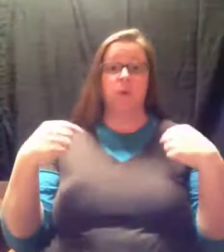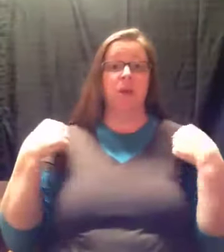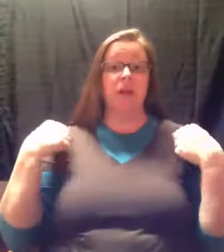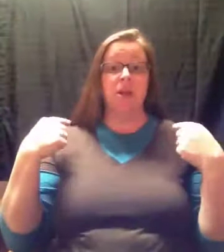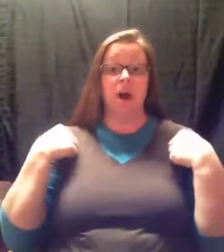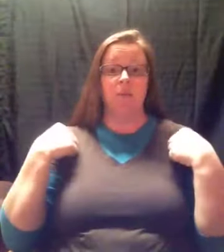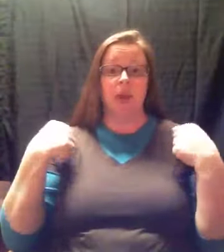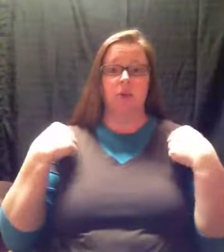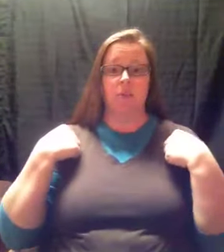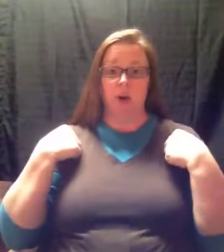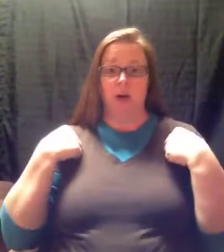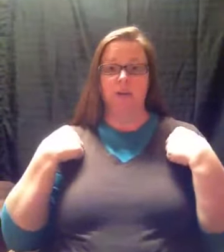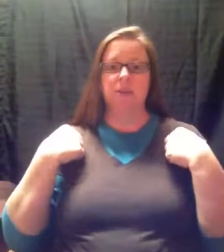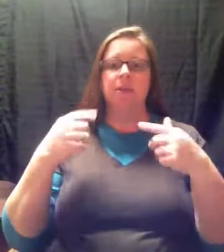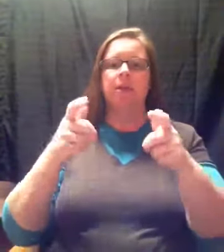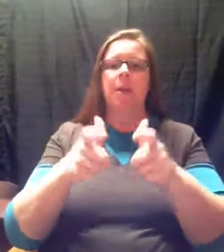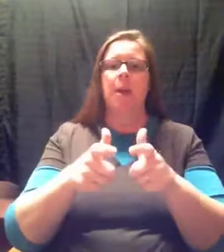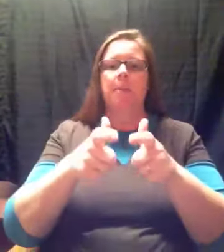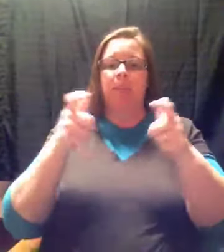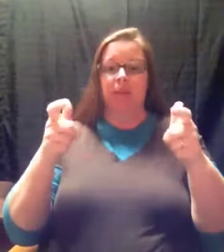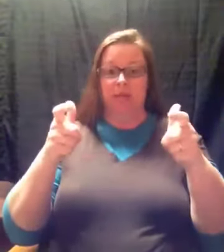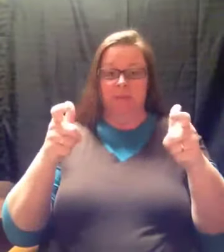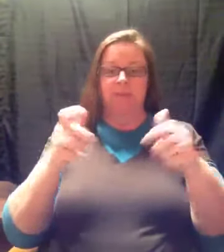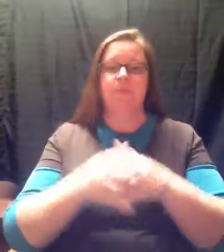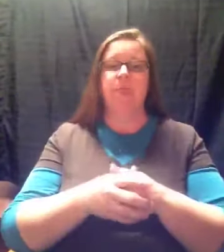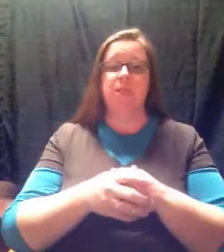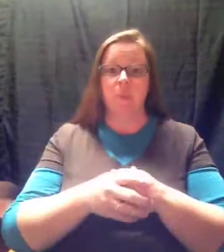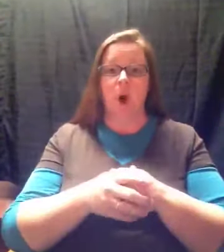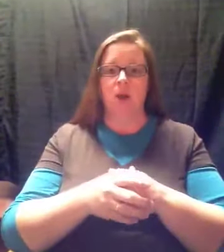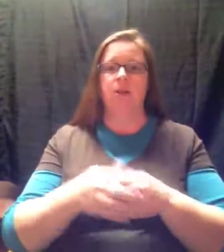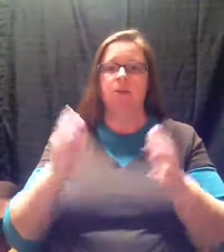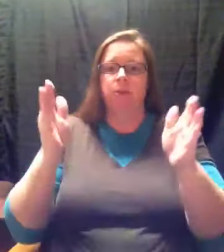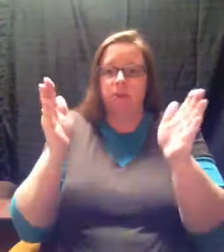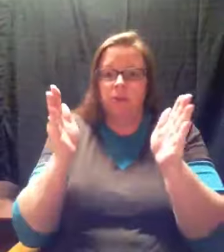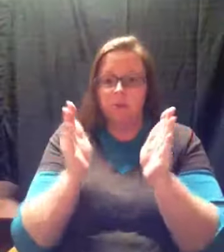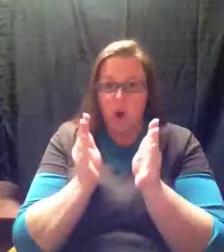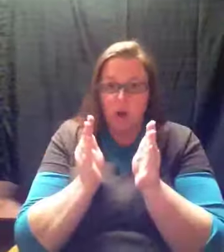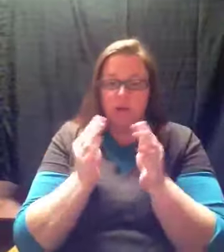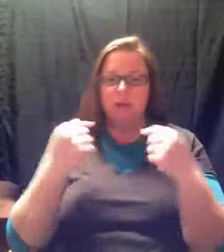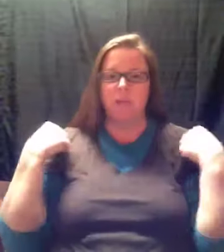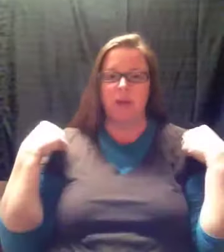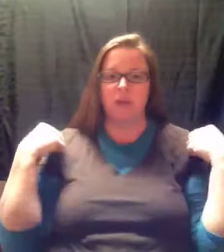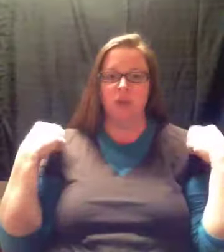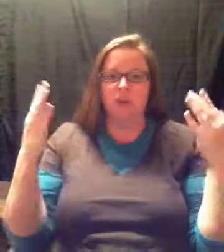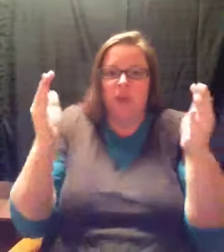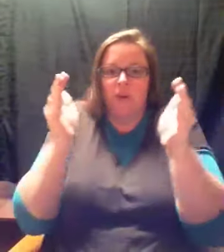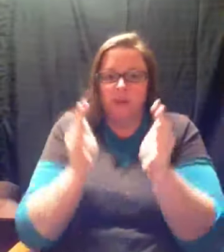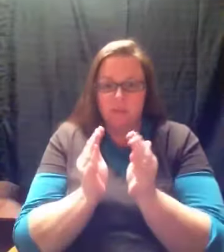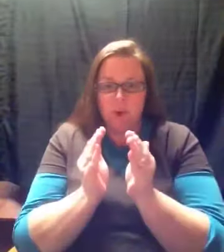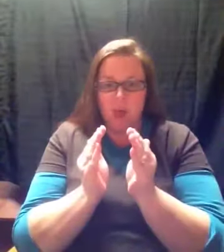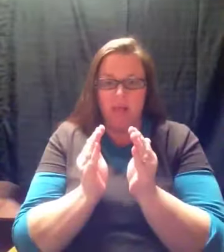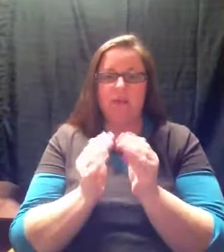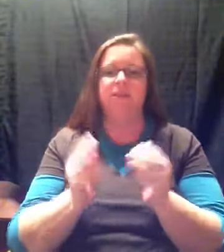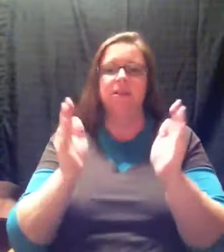the non-manual markers. Big. Small. Small. So you make your shoulders go in. Small.